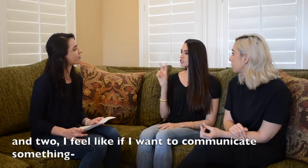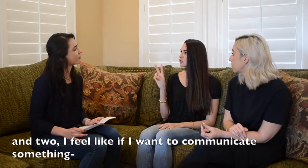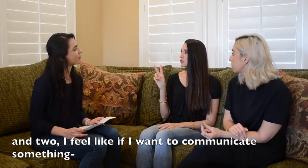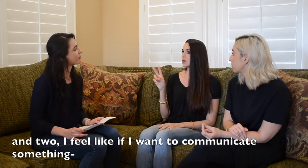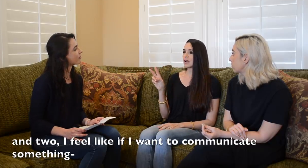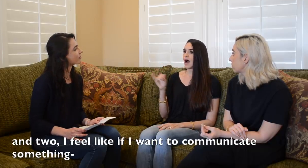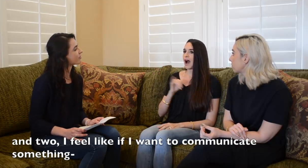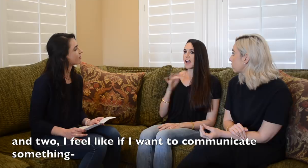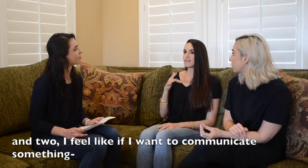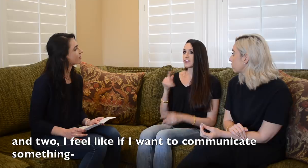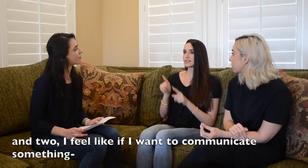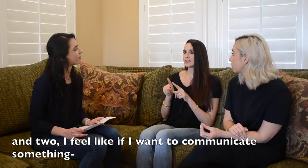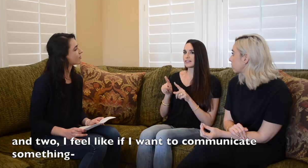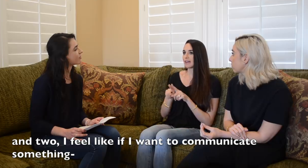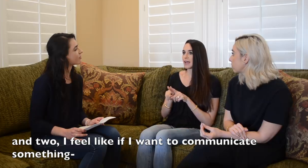two, I feel like